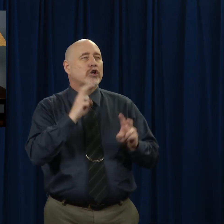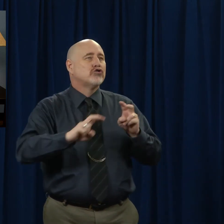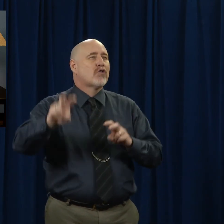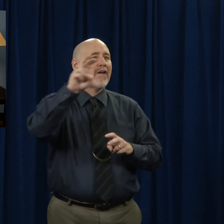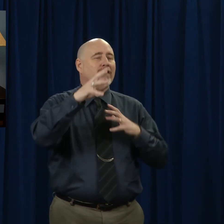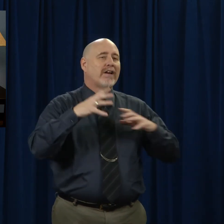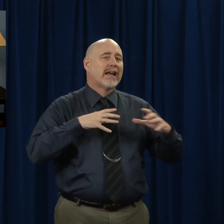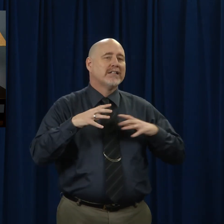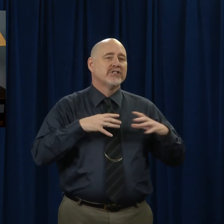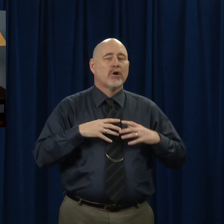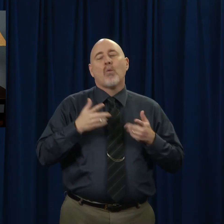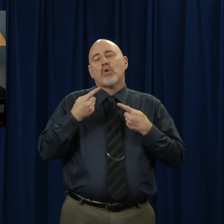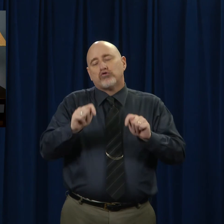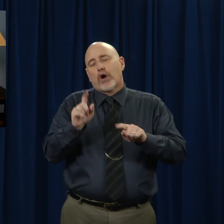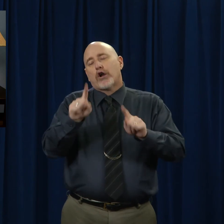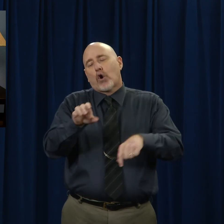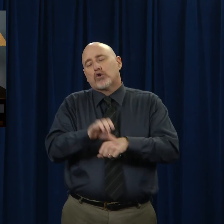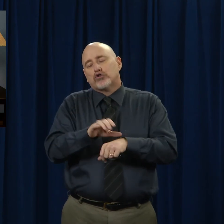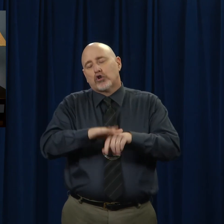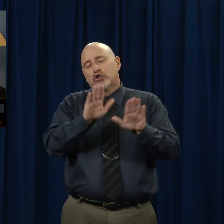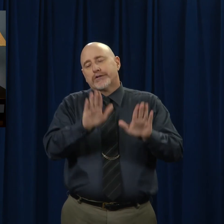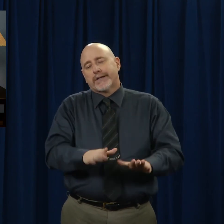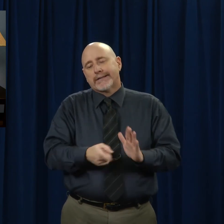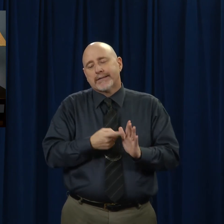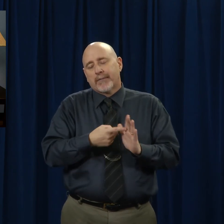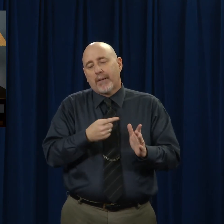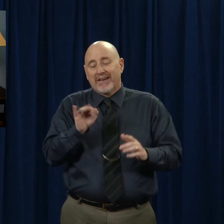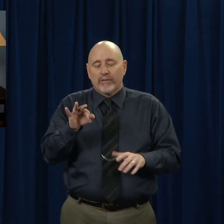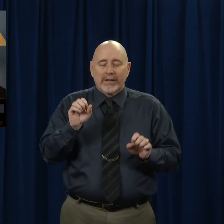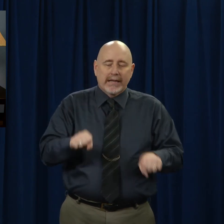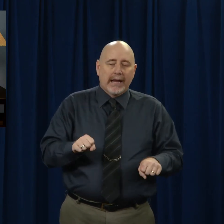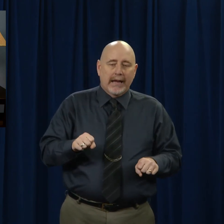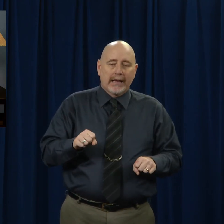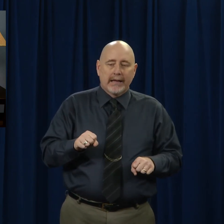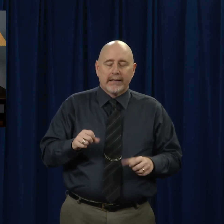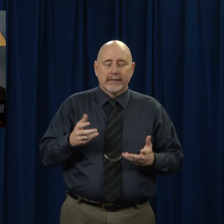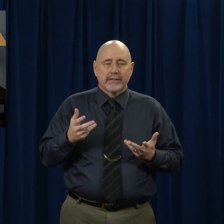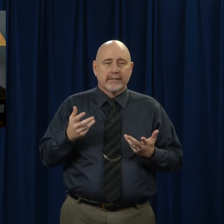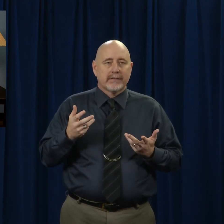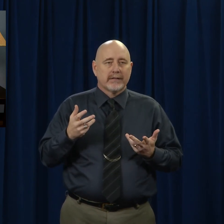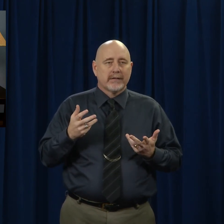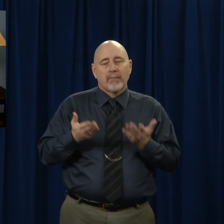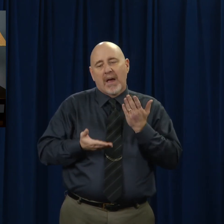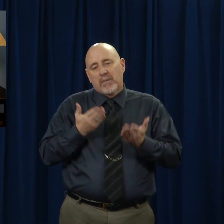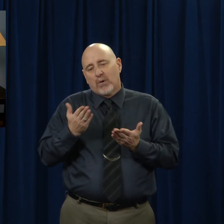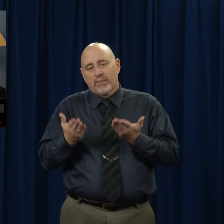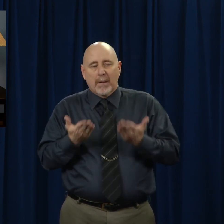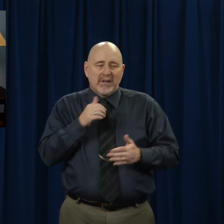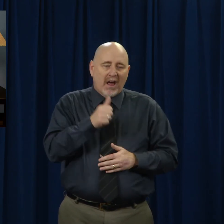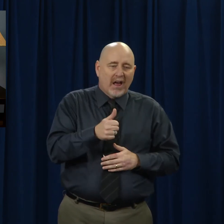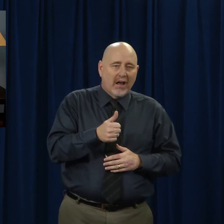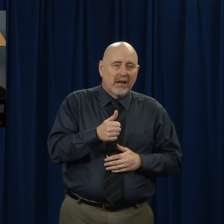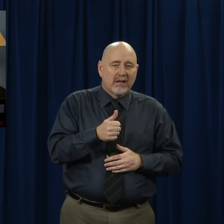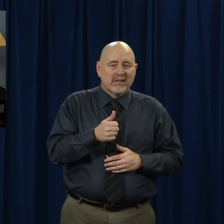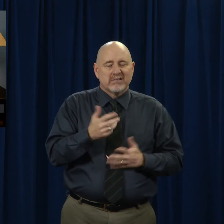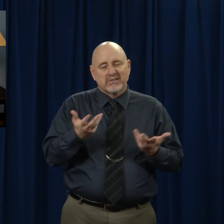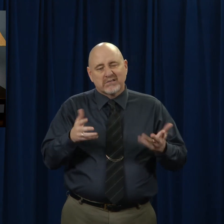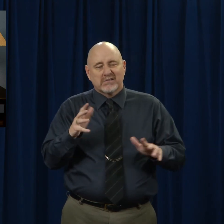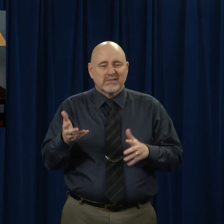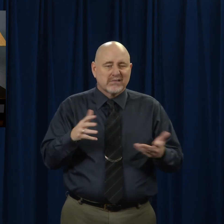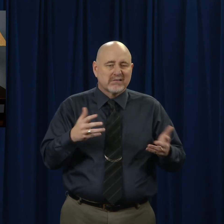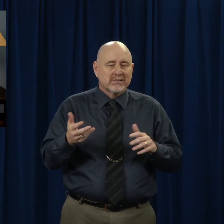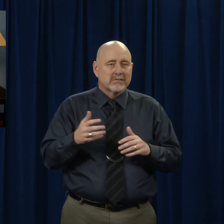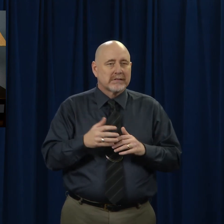going to travel, take a vacation. We'll try to go on Sunday sometime if we can see a church. Maybe we will, maybe we won't,